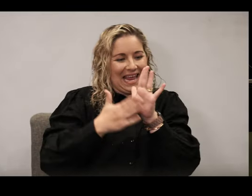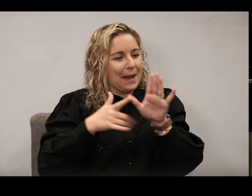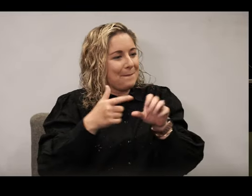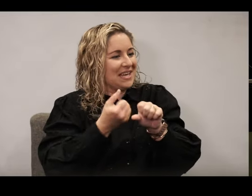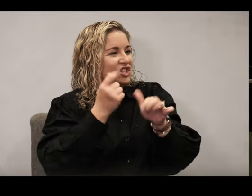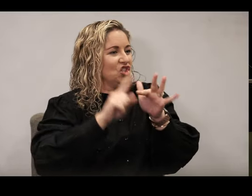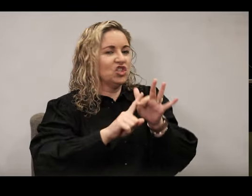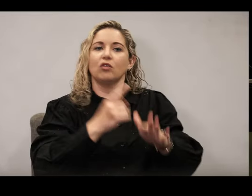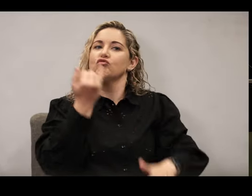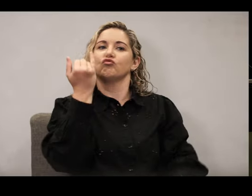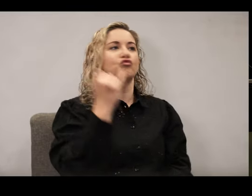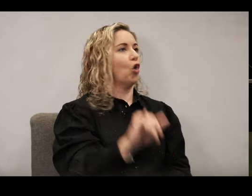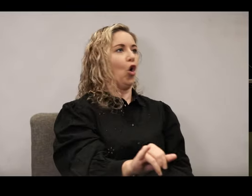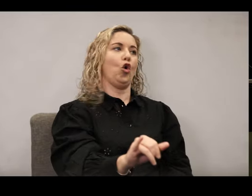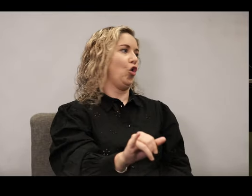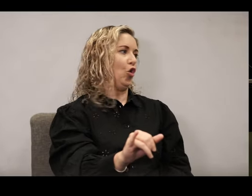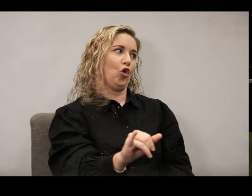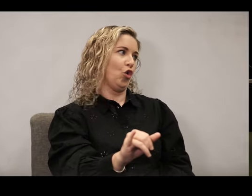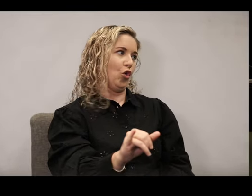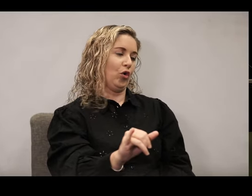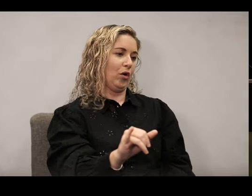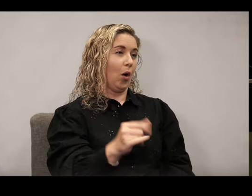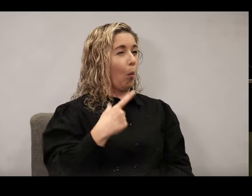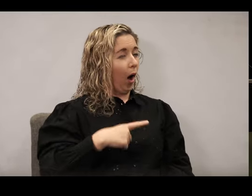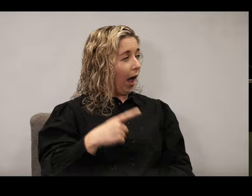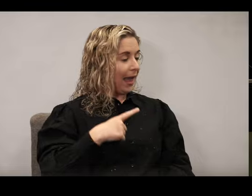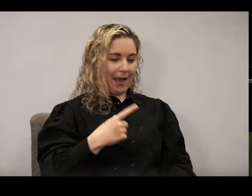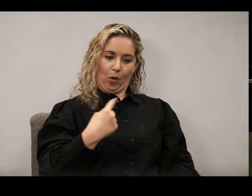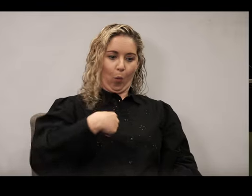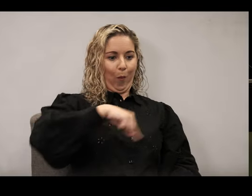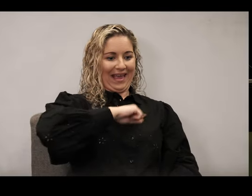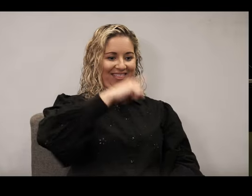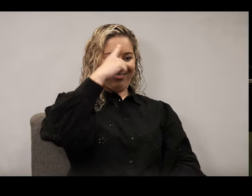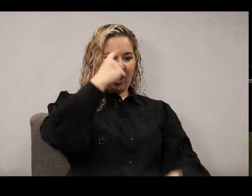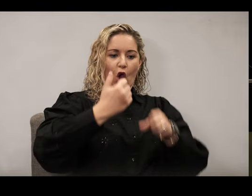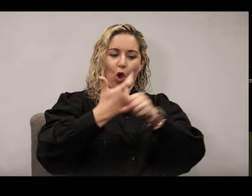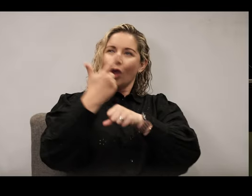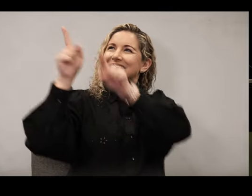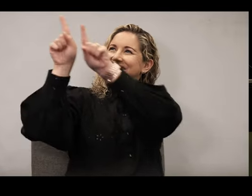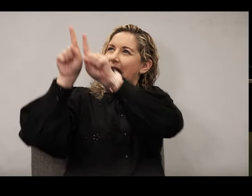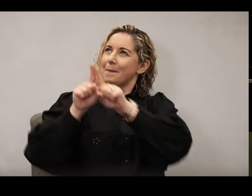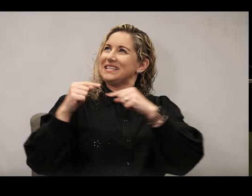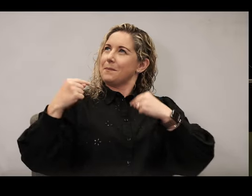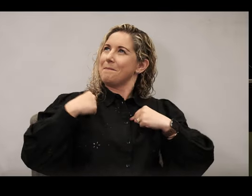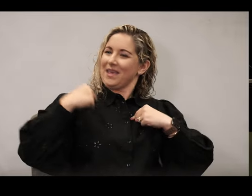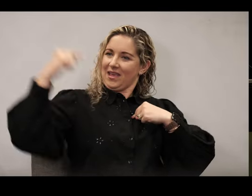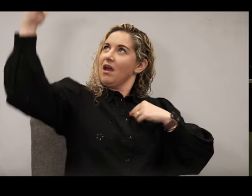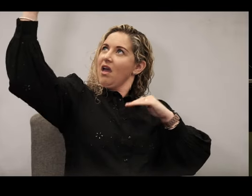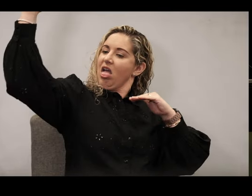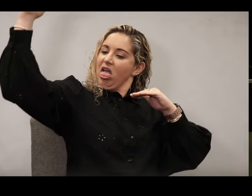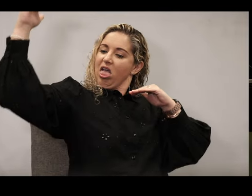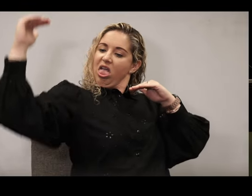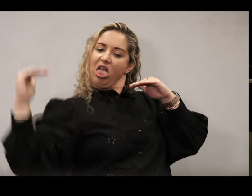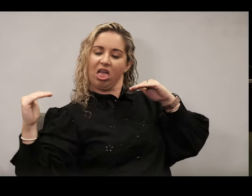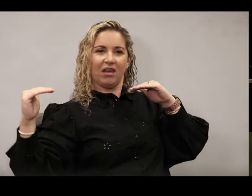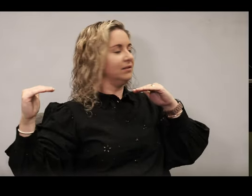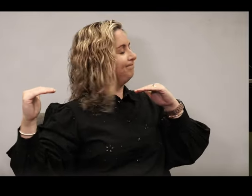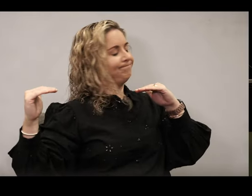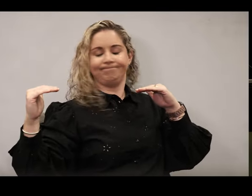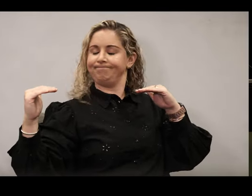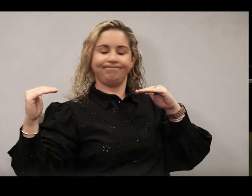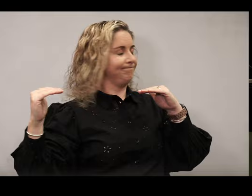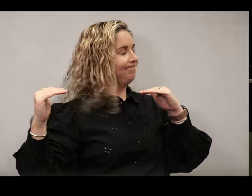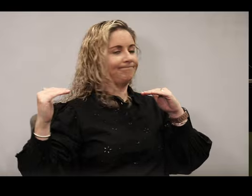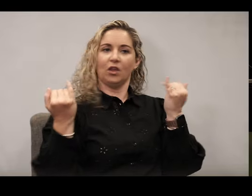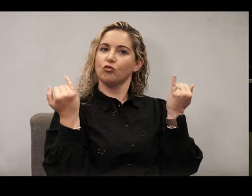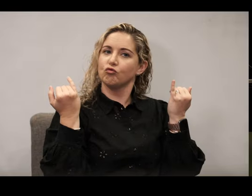do is we start to create God in our image. What we do is we start to domesticate God. I think that's the first way that people